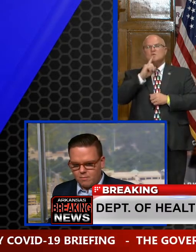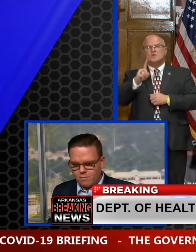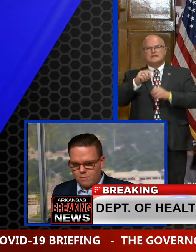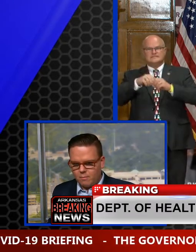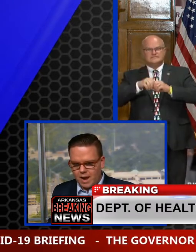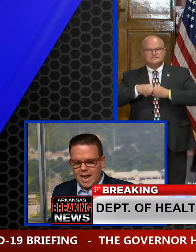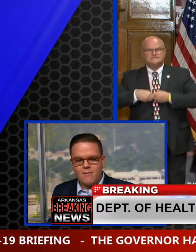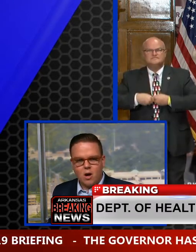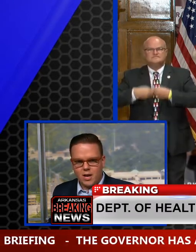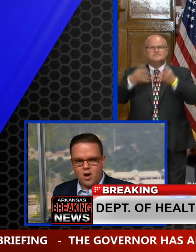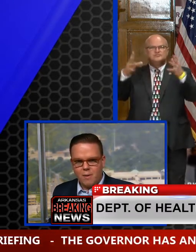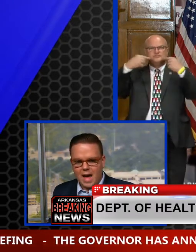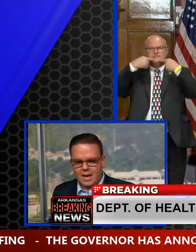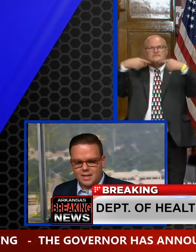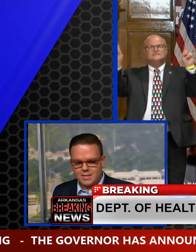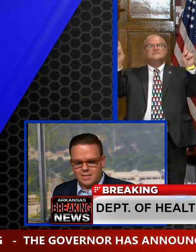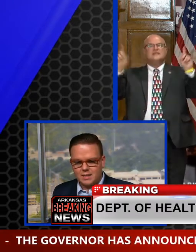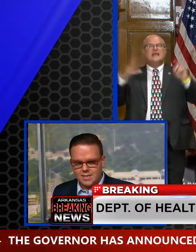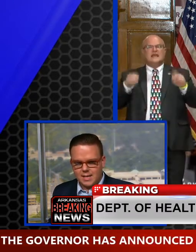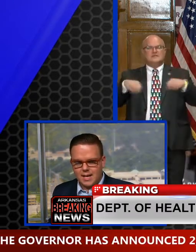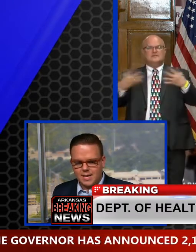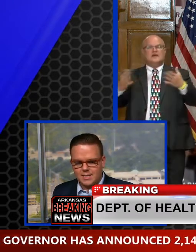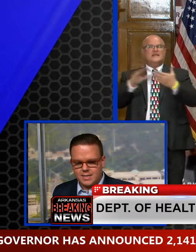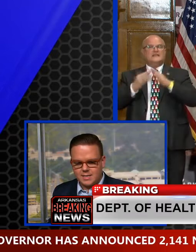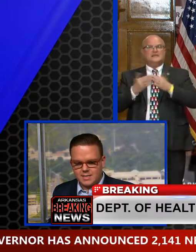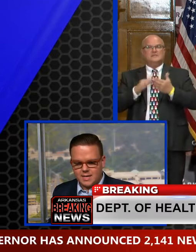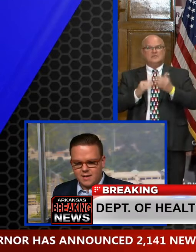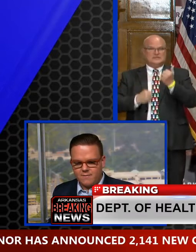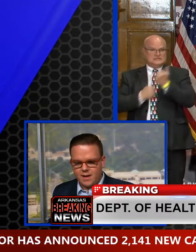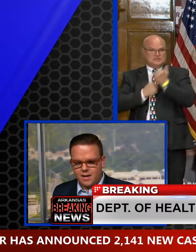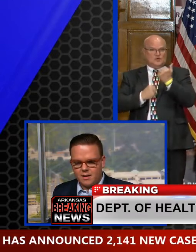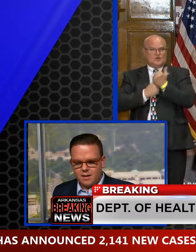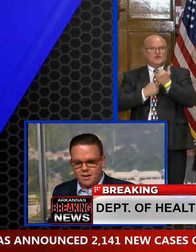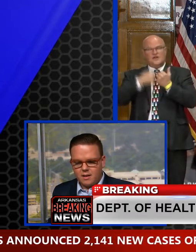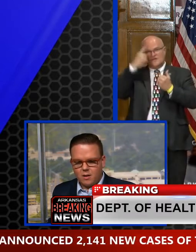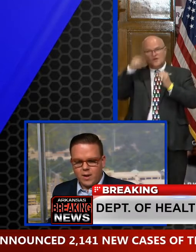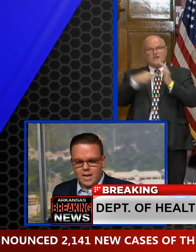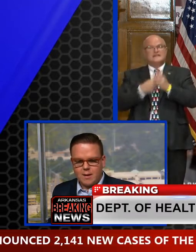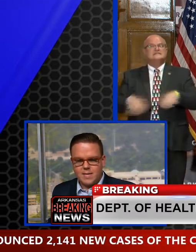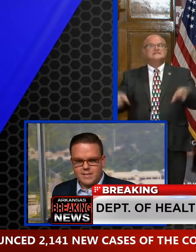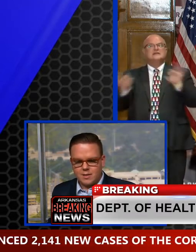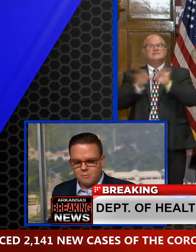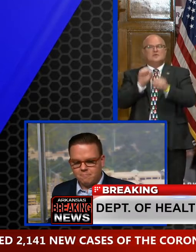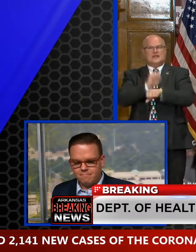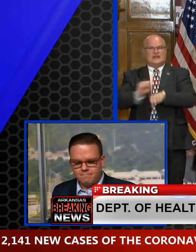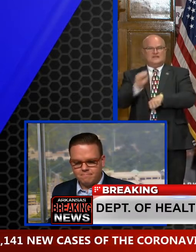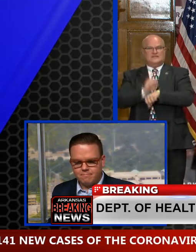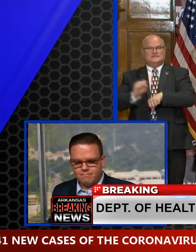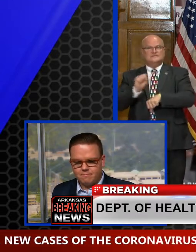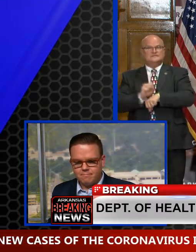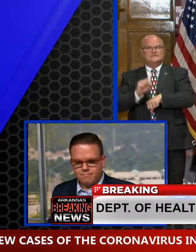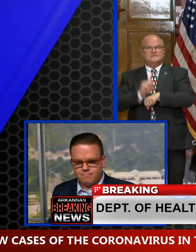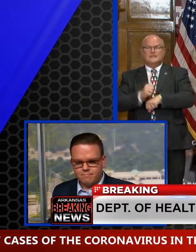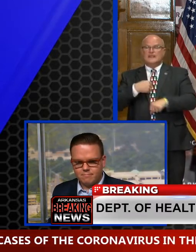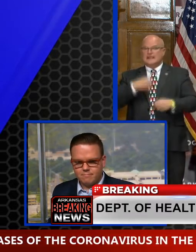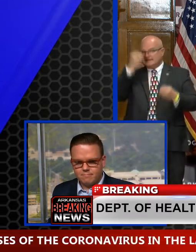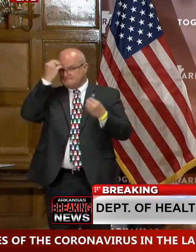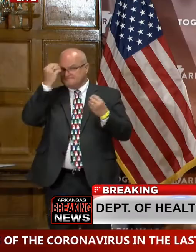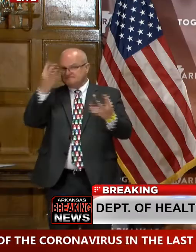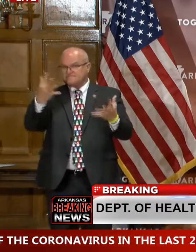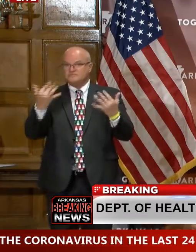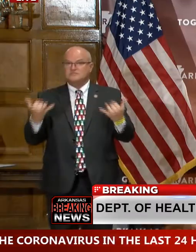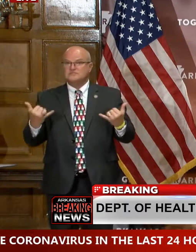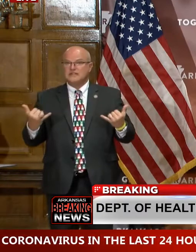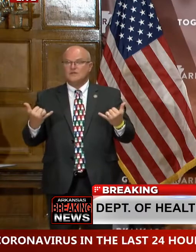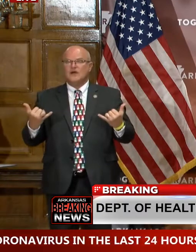we might have audio back. Let's listen in to see if we can keep this signal. And I highlight this today because